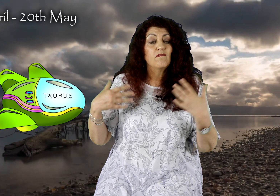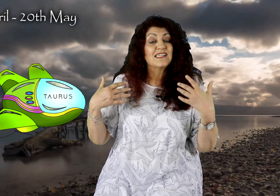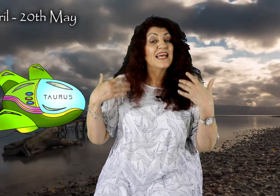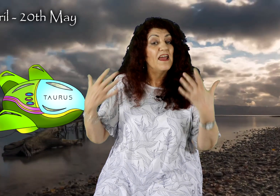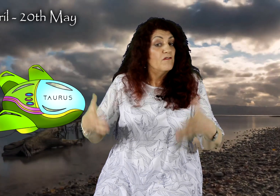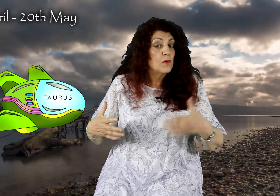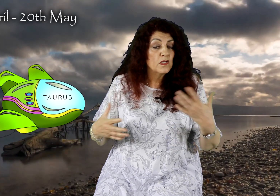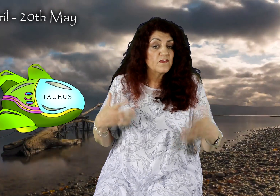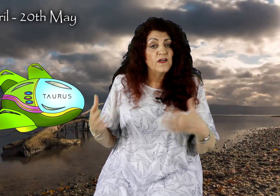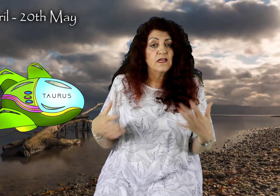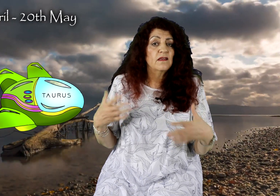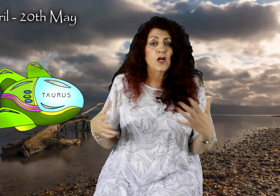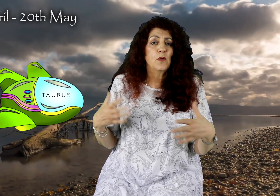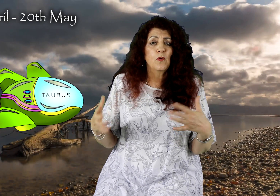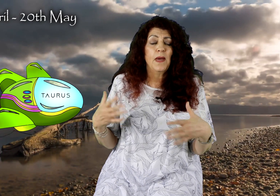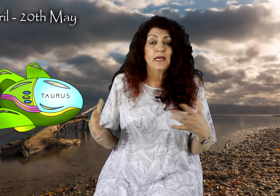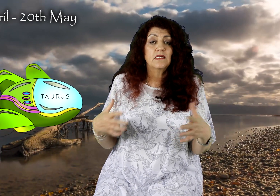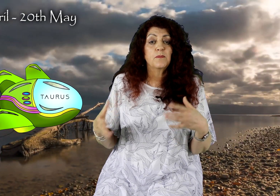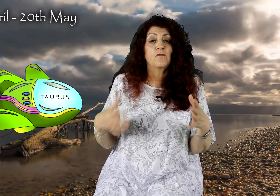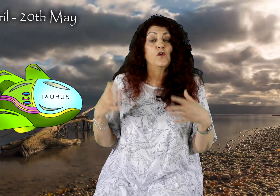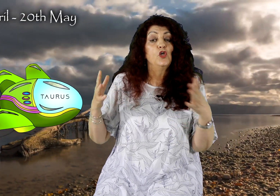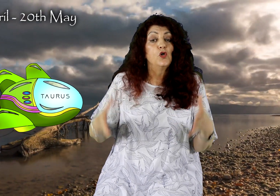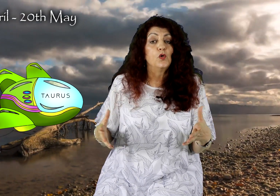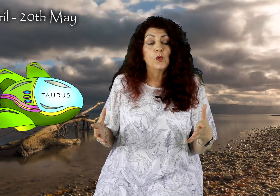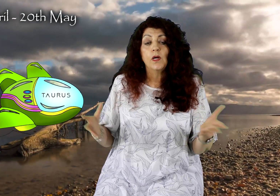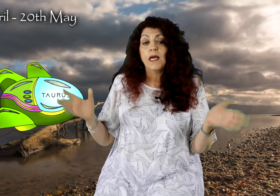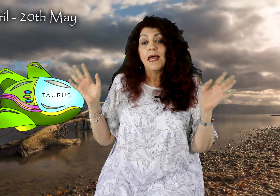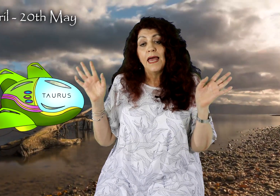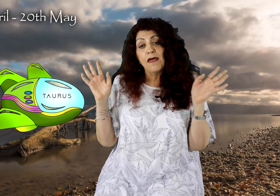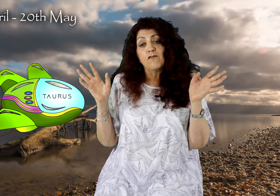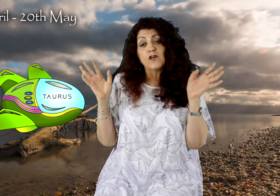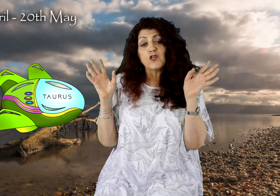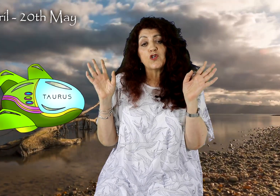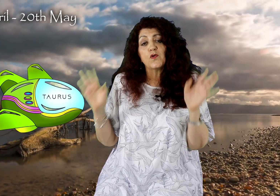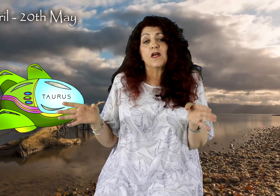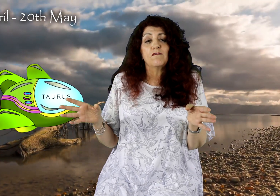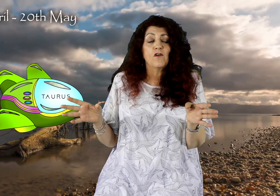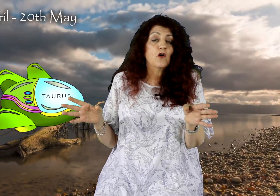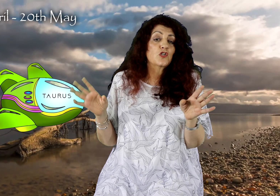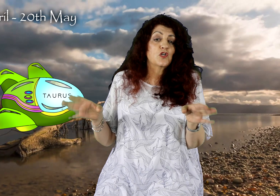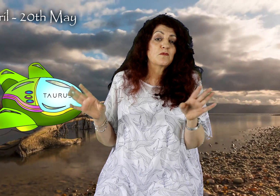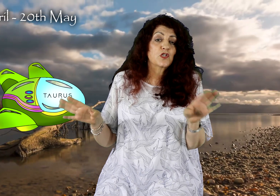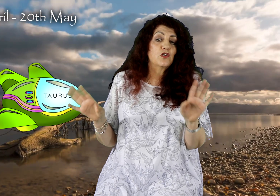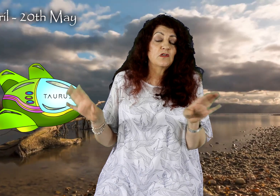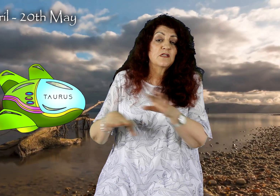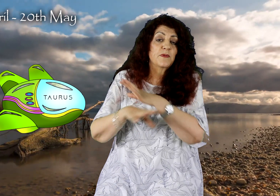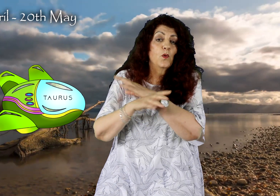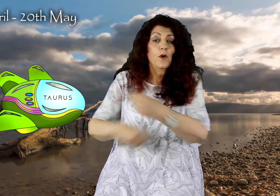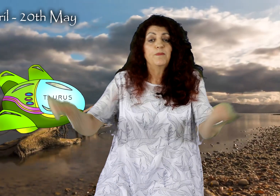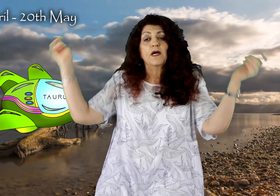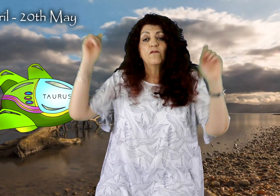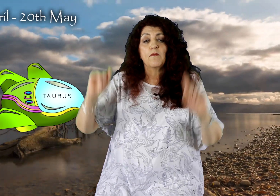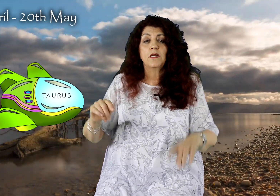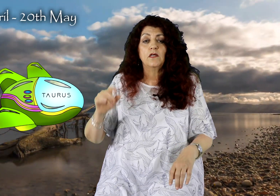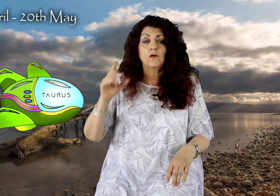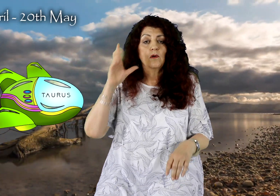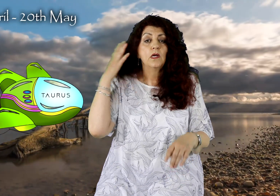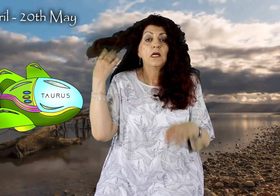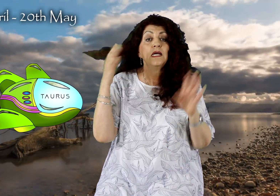Obviously, everyone is feeling the global madness, but for you, every shred of long-term security is being whipped out from under you. It's